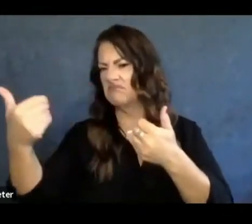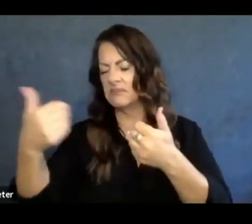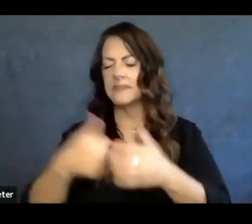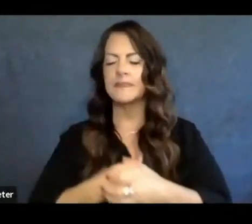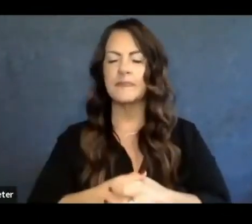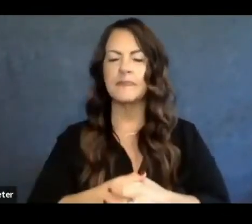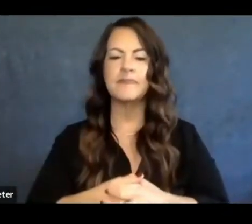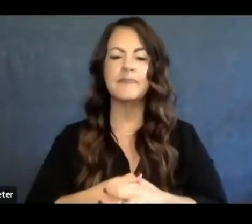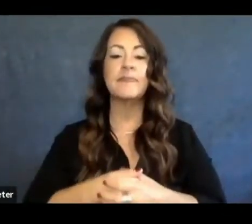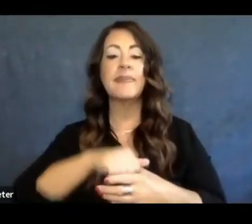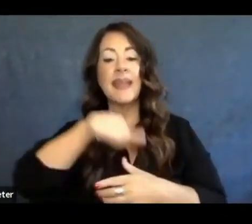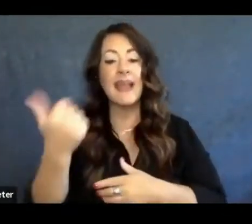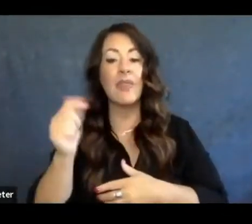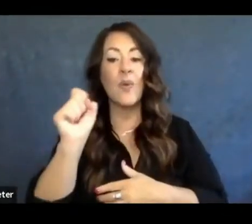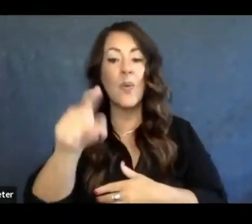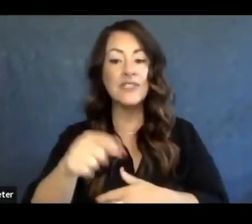Blade.